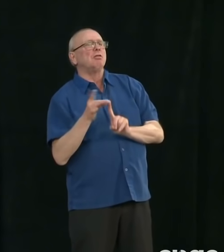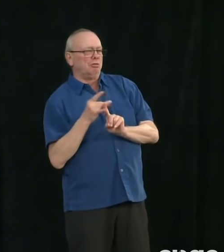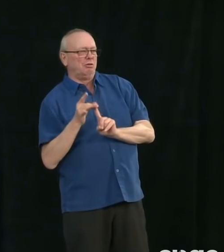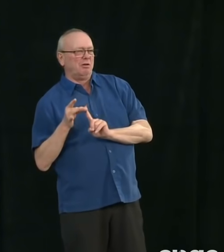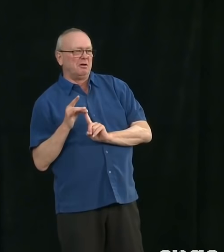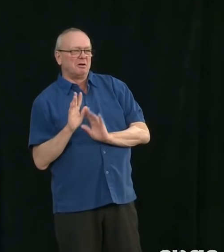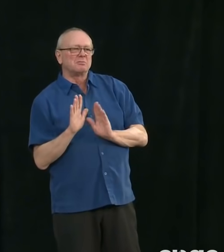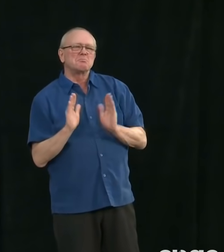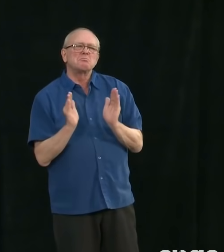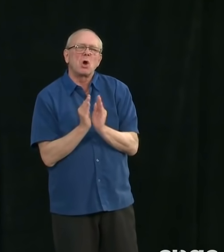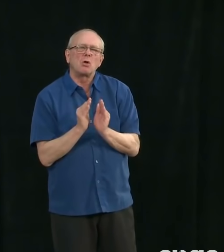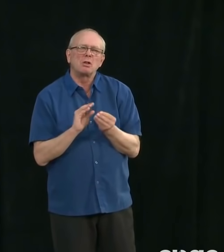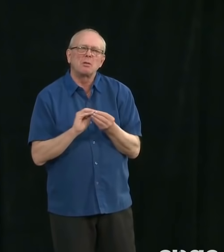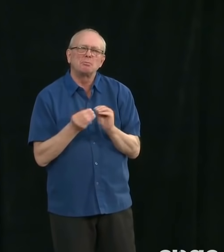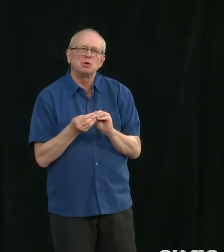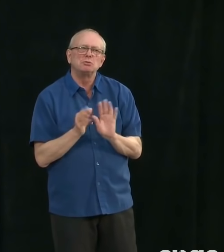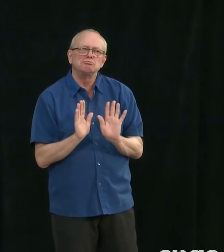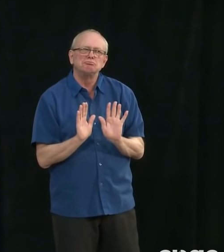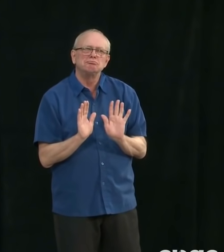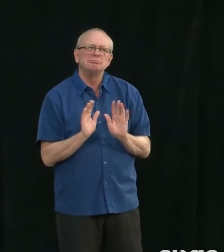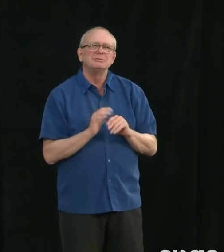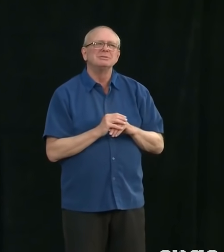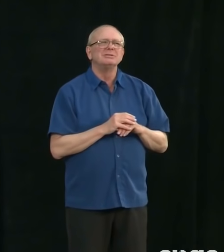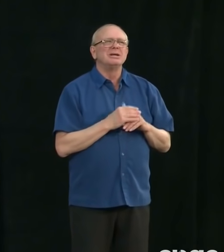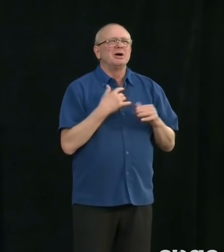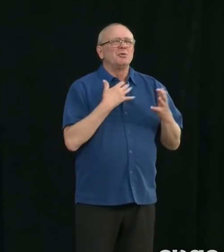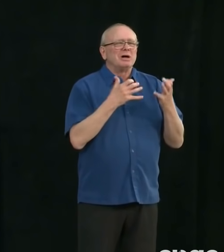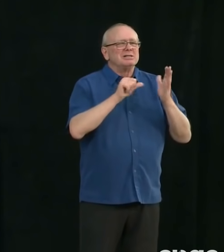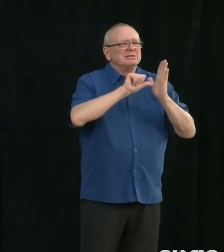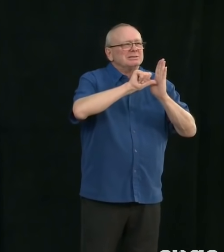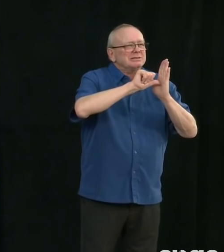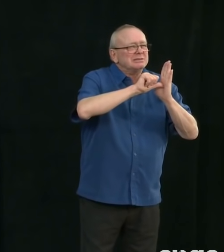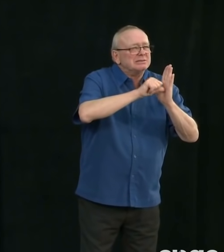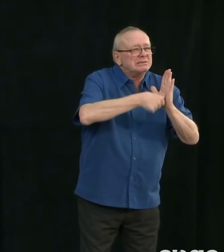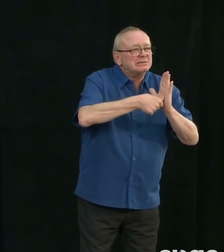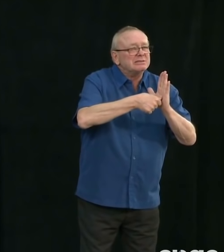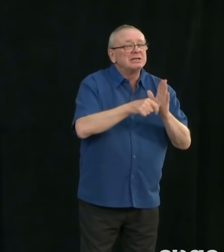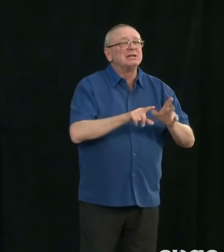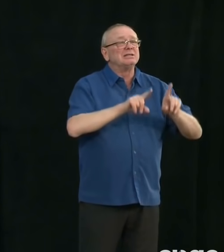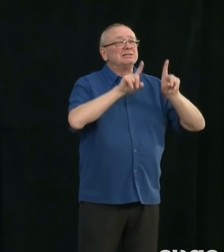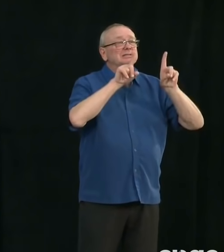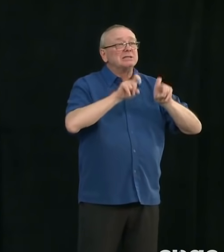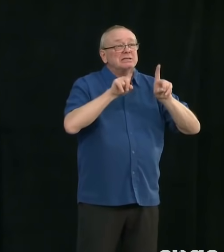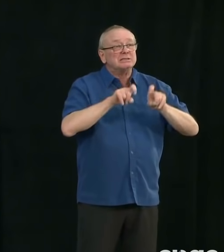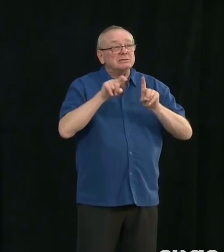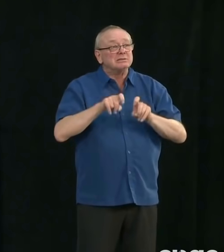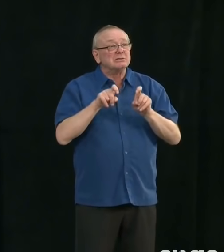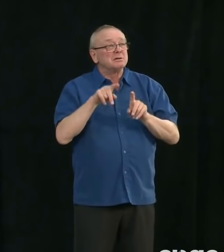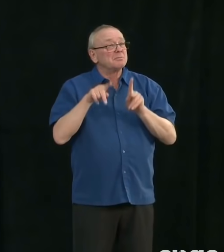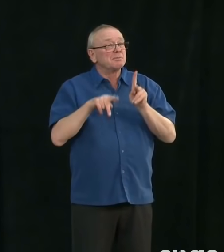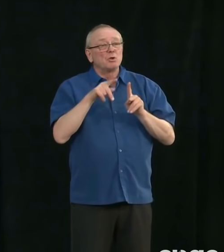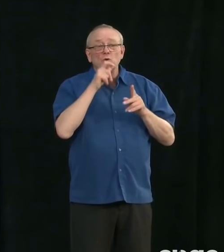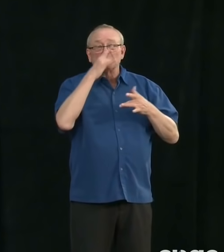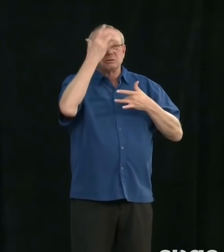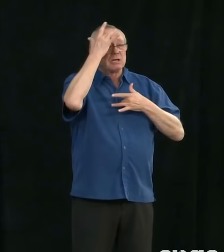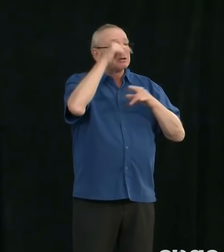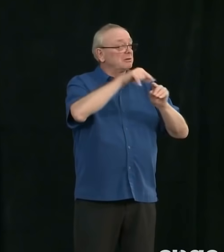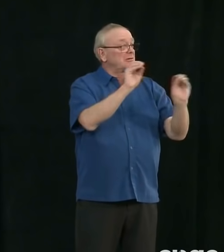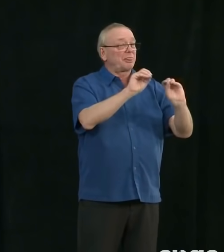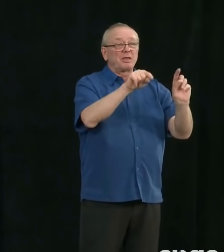to note about asymptomatic testing is that it is a tool in outbreak settings in particular to help with